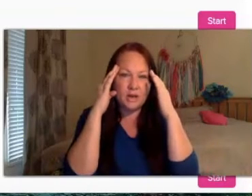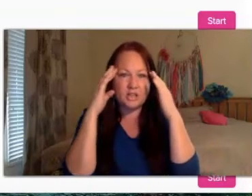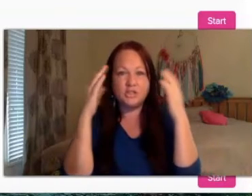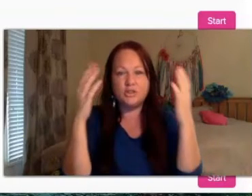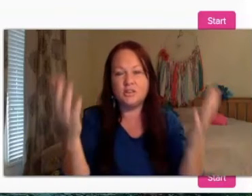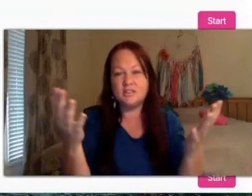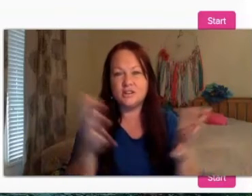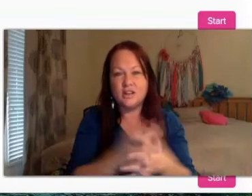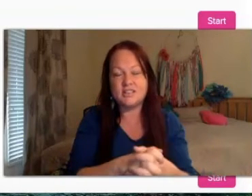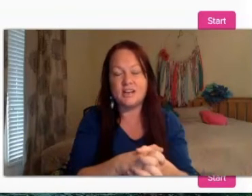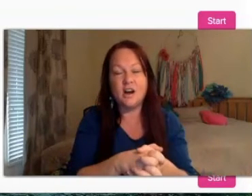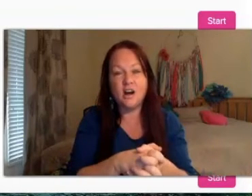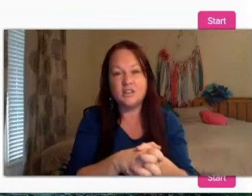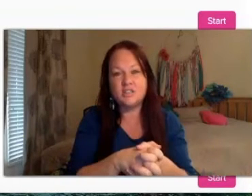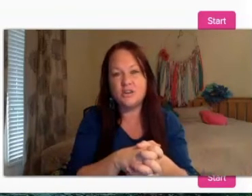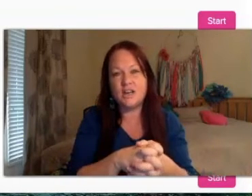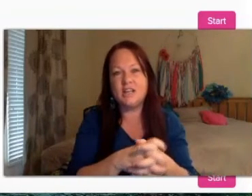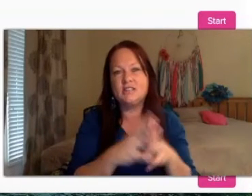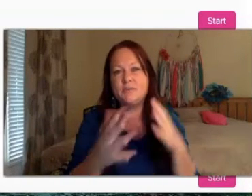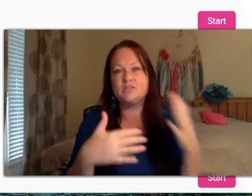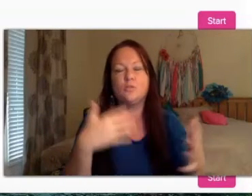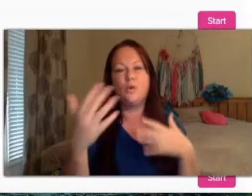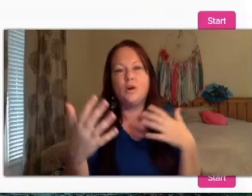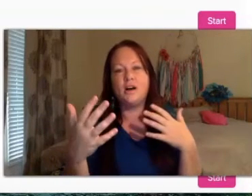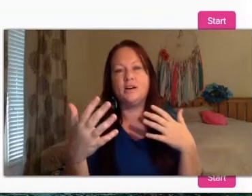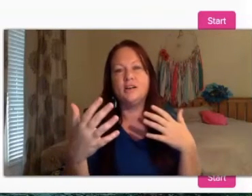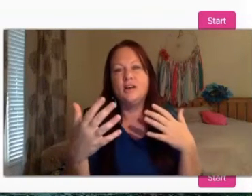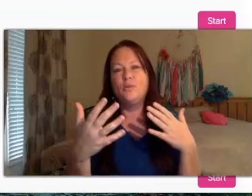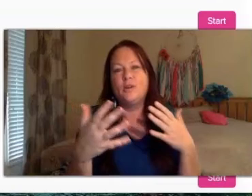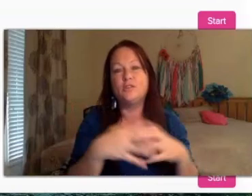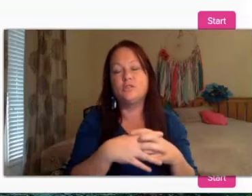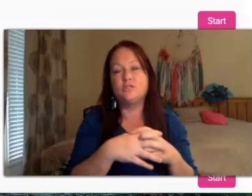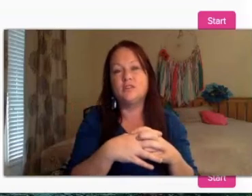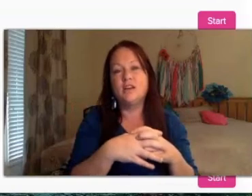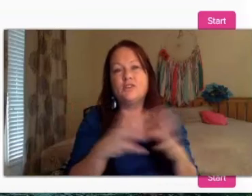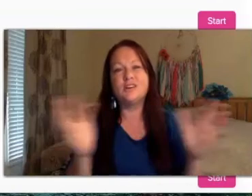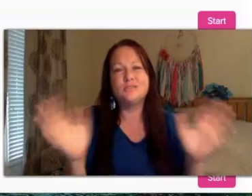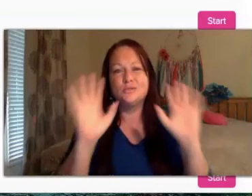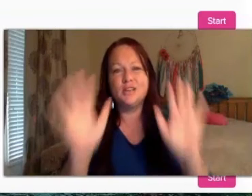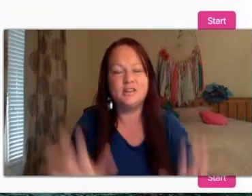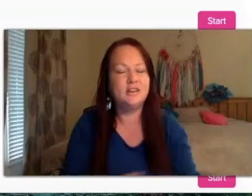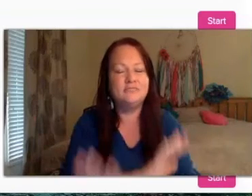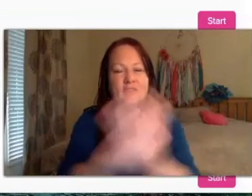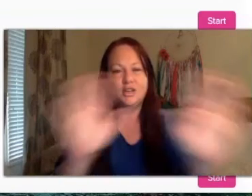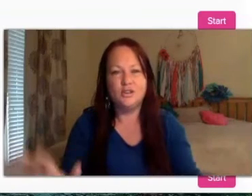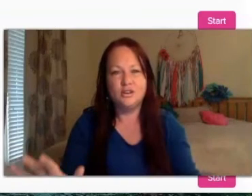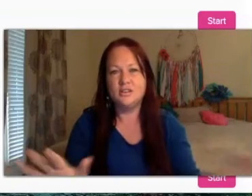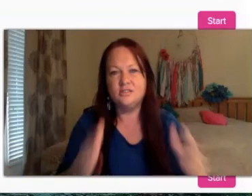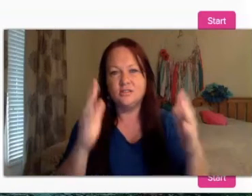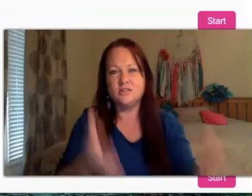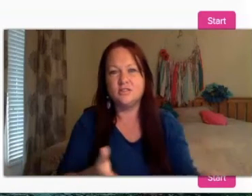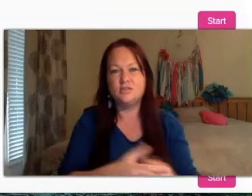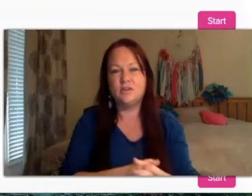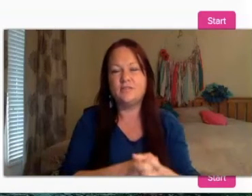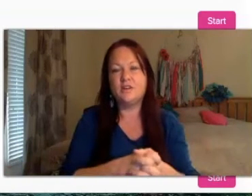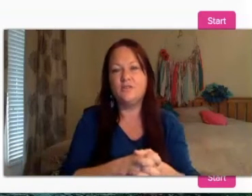brain works. You could consider that a psychology credit. It depends on whether if you're unschooling, then you're good.